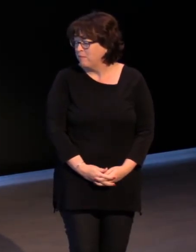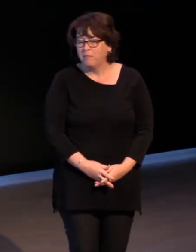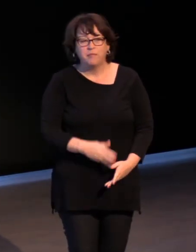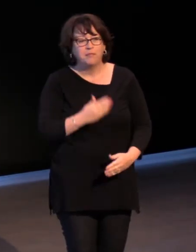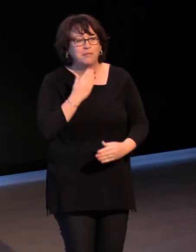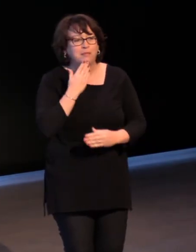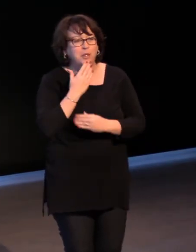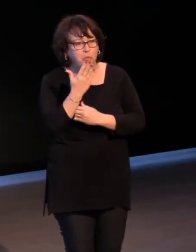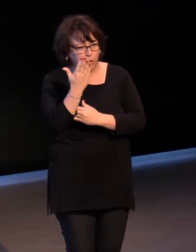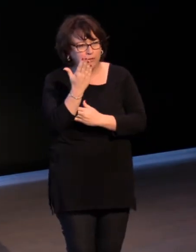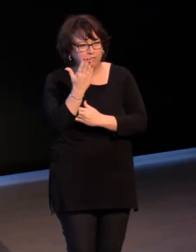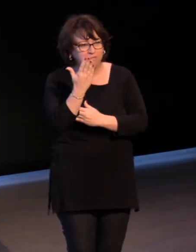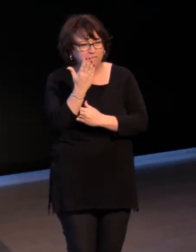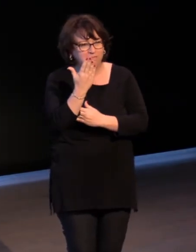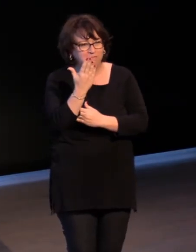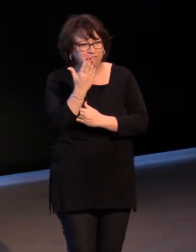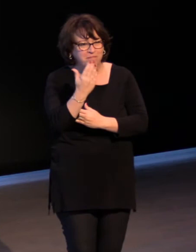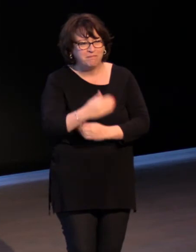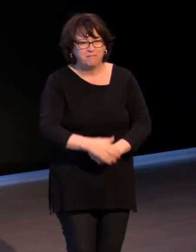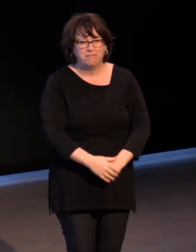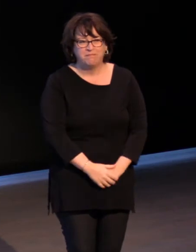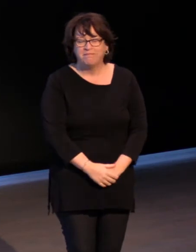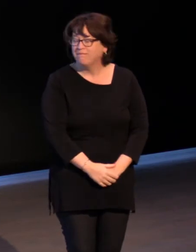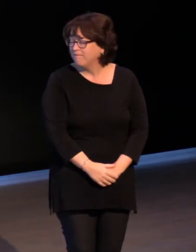Good morning.